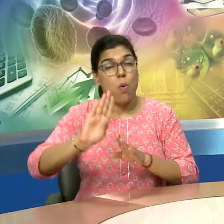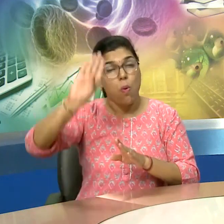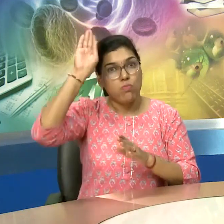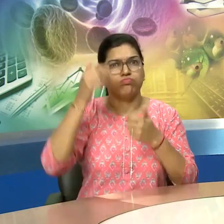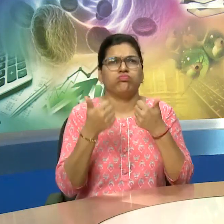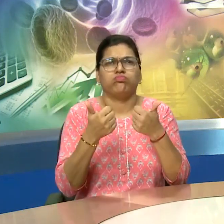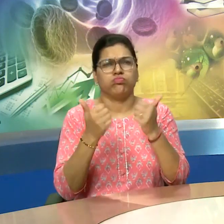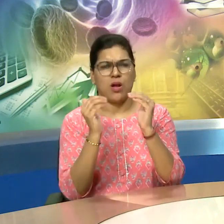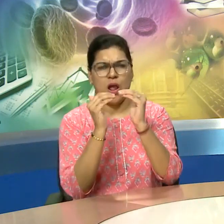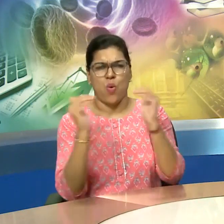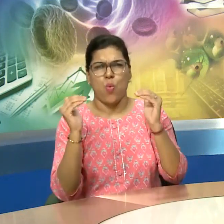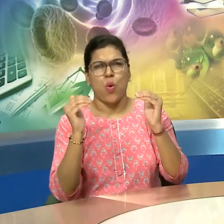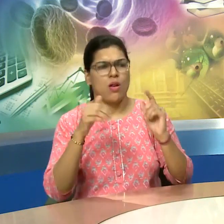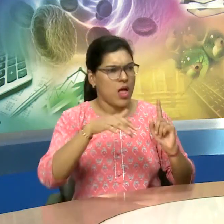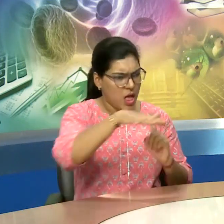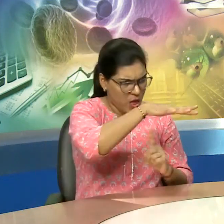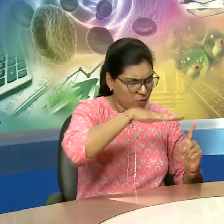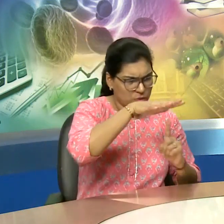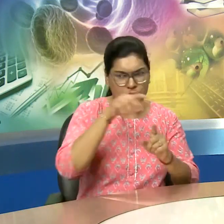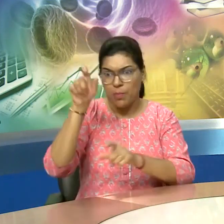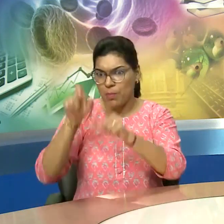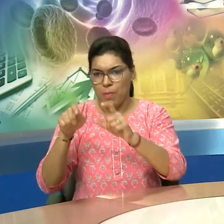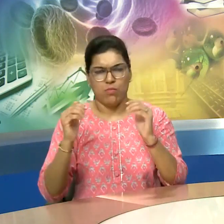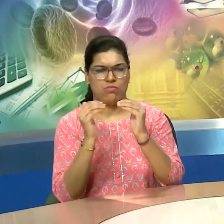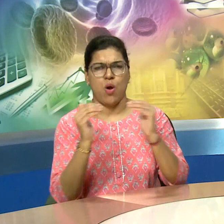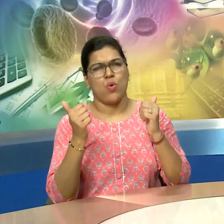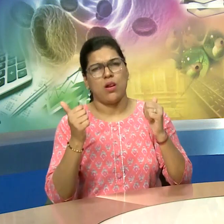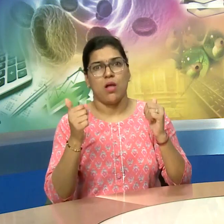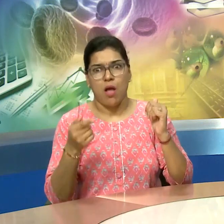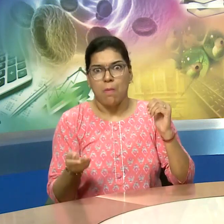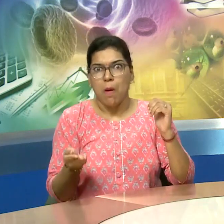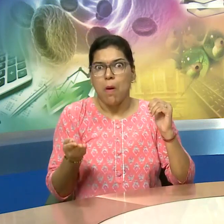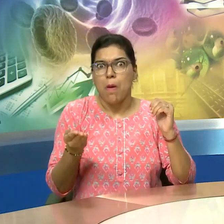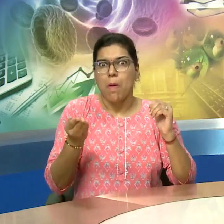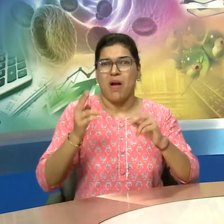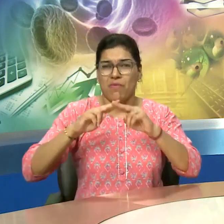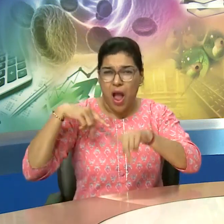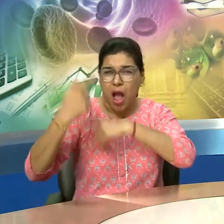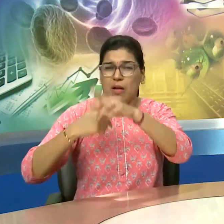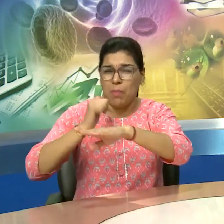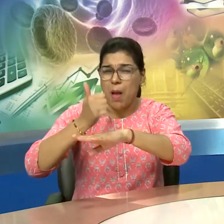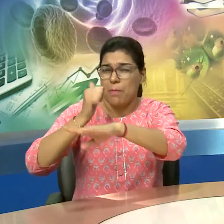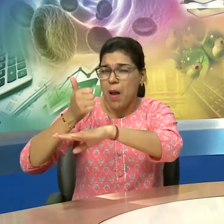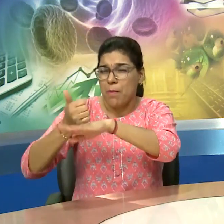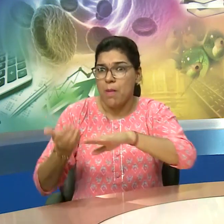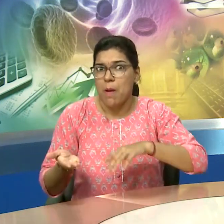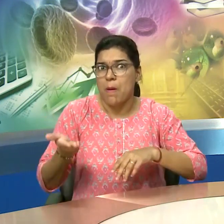And with the rapid expansion of industrialization, it resulted in the depletion